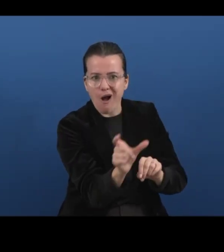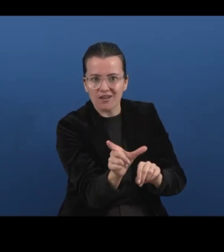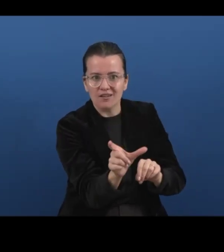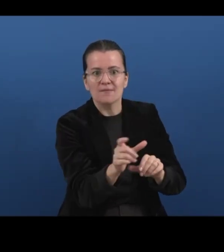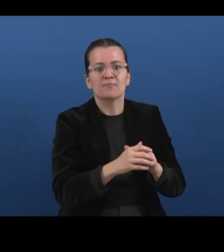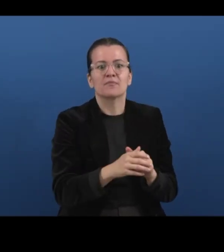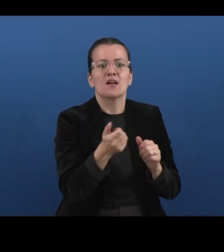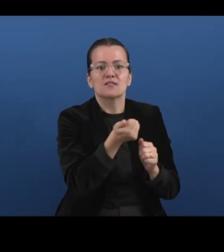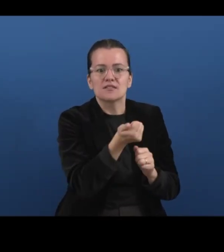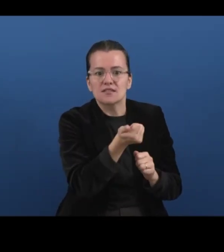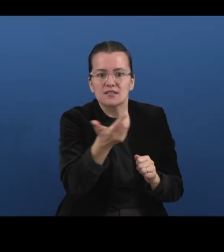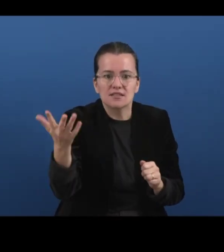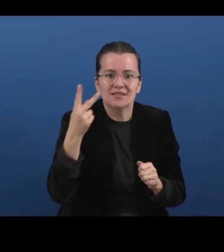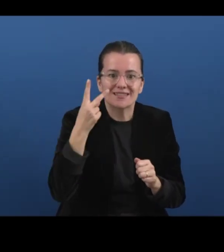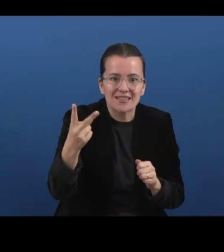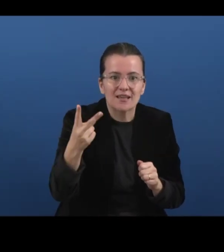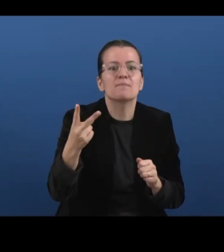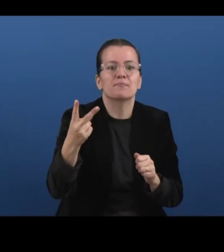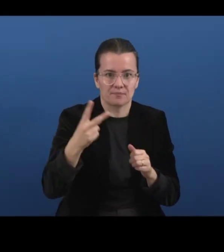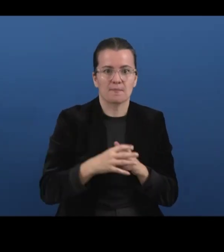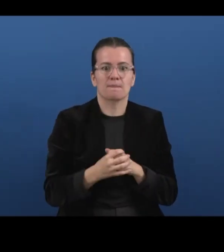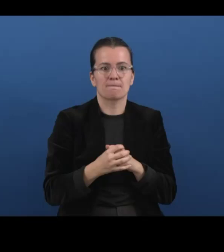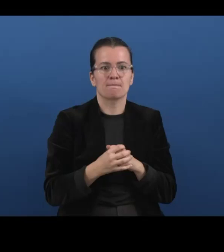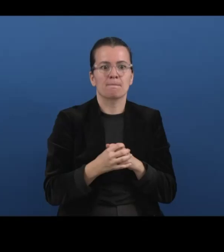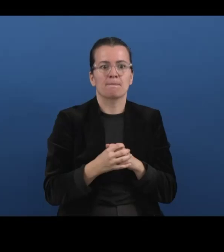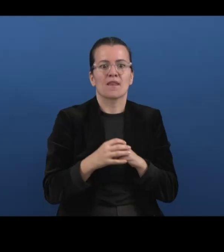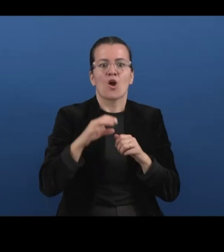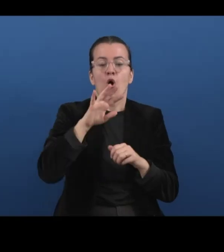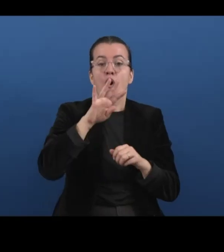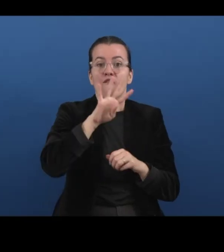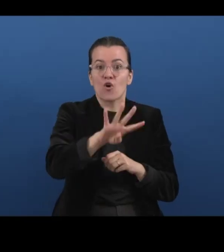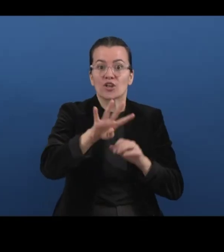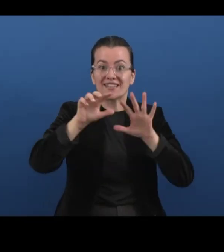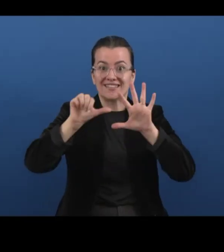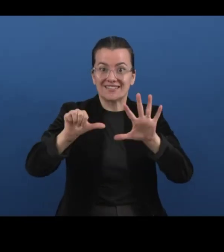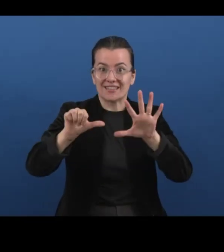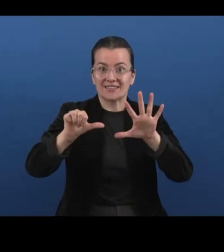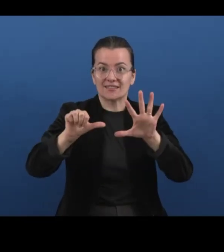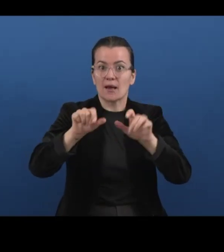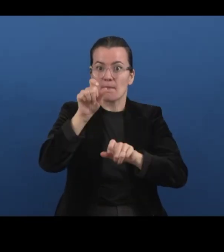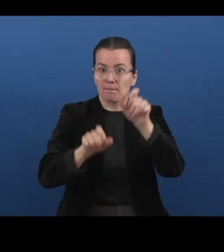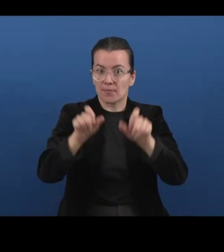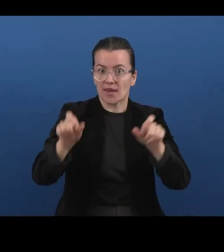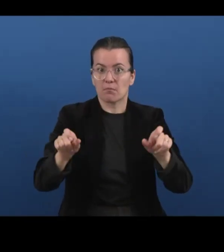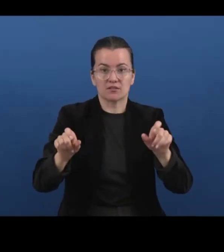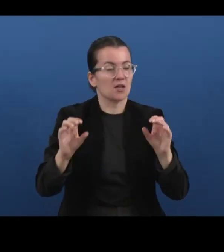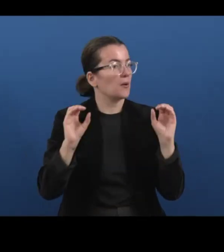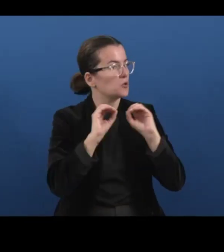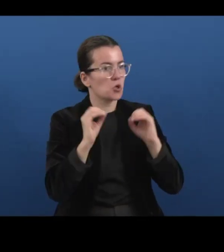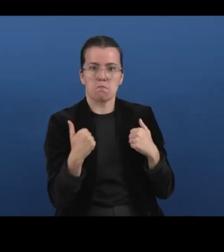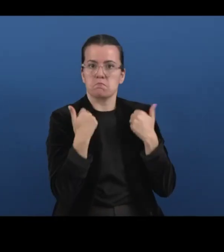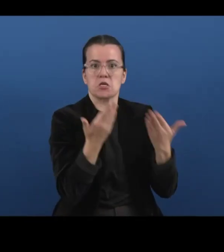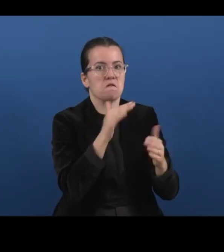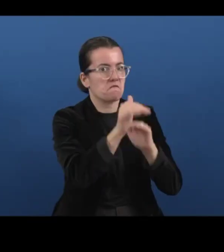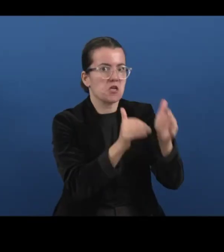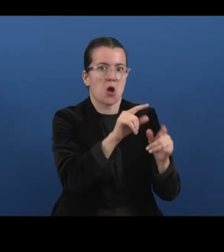might not receive or provide care. That's with 46%, almost half of the participants. But then a third of those who responded